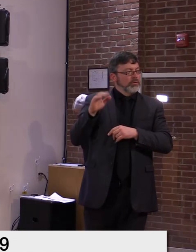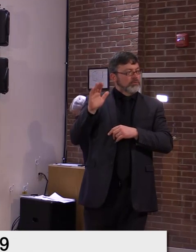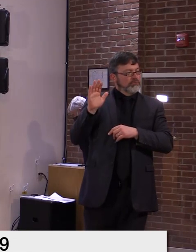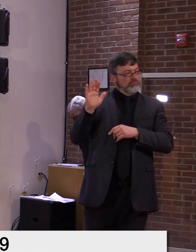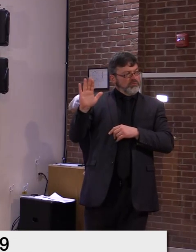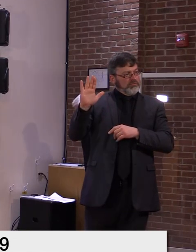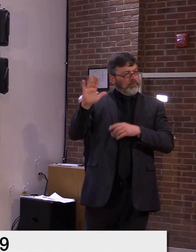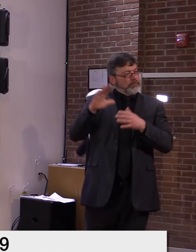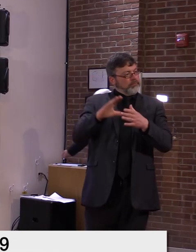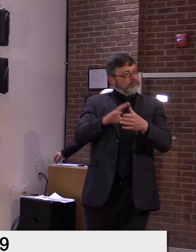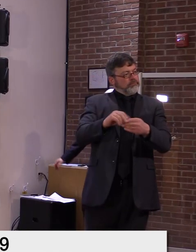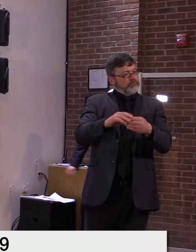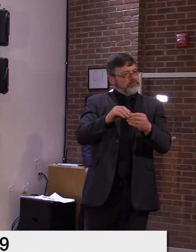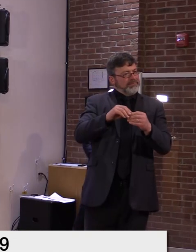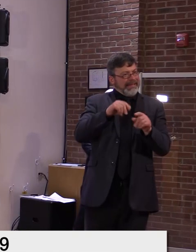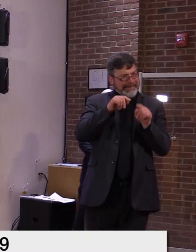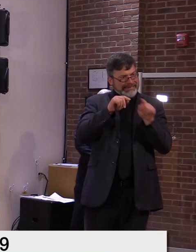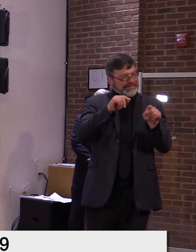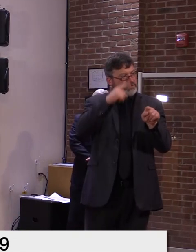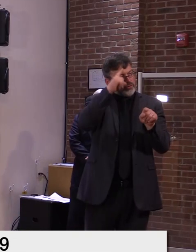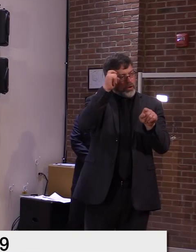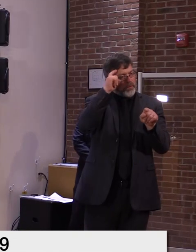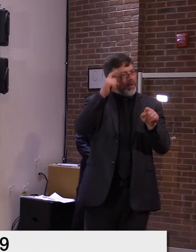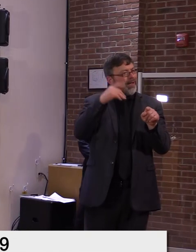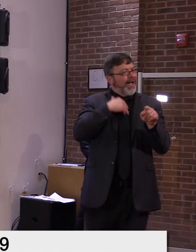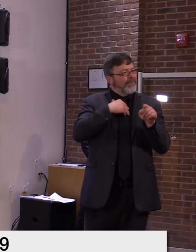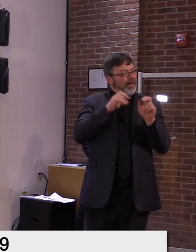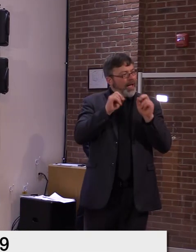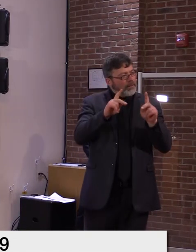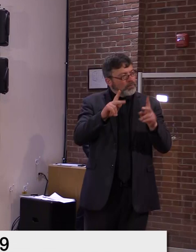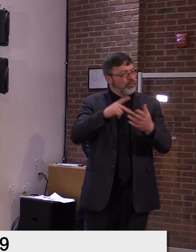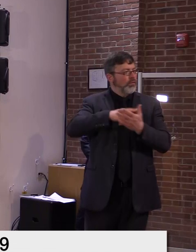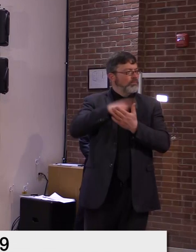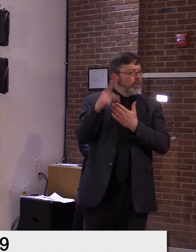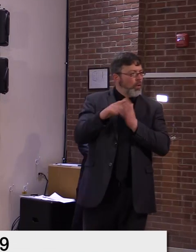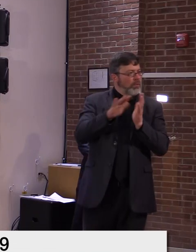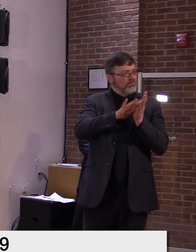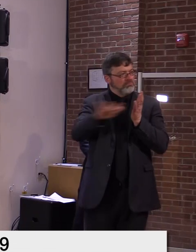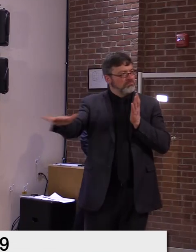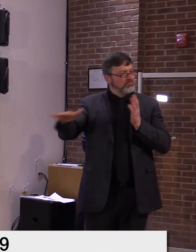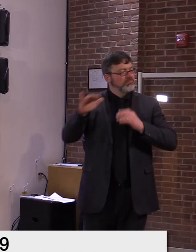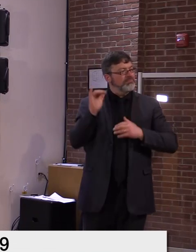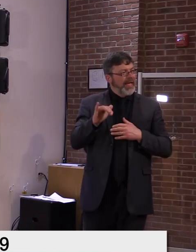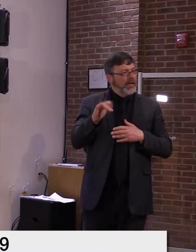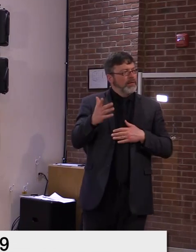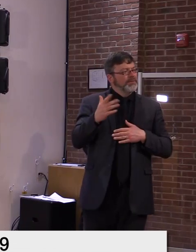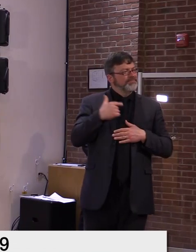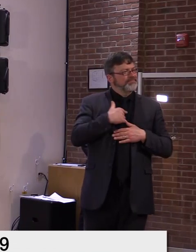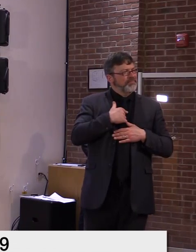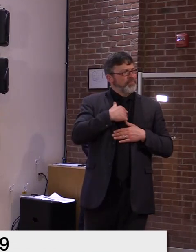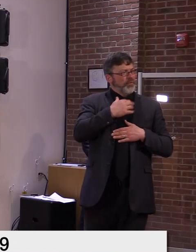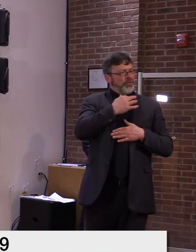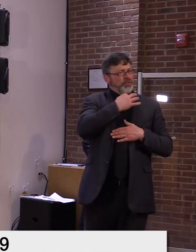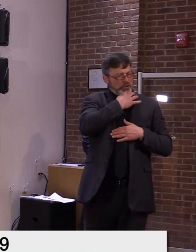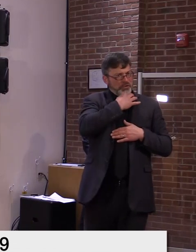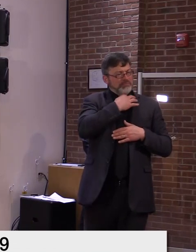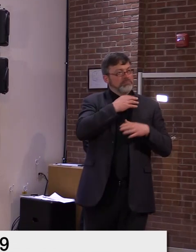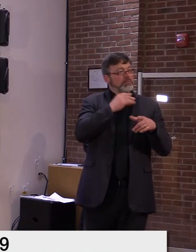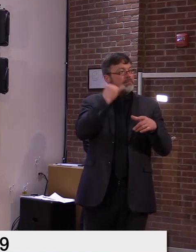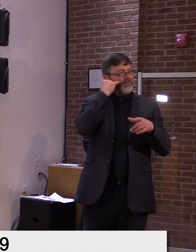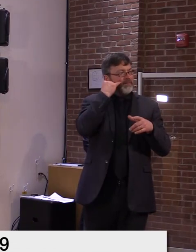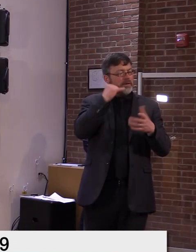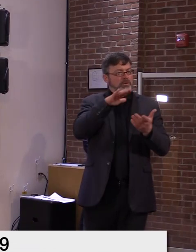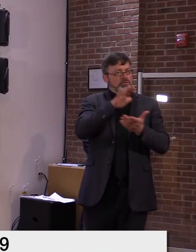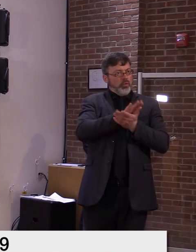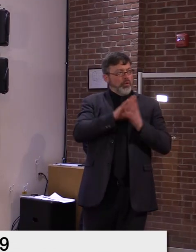how do organizations propose and apply for funding for summer programs and potential after-school activities